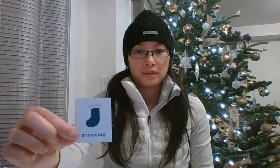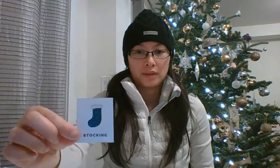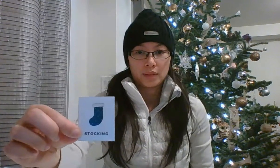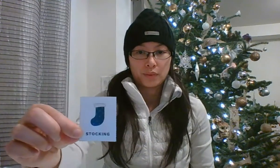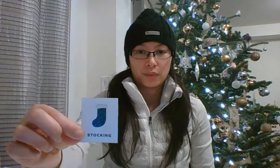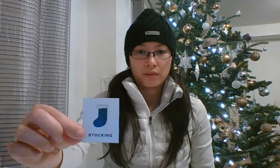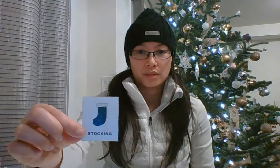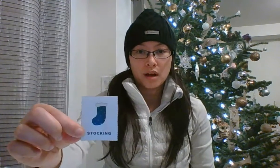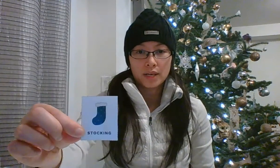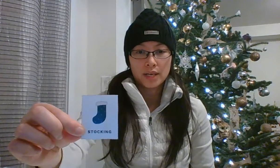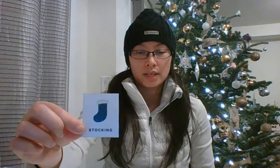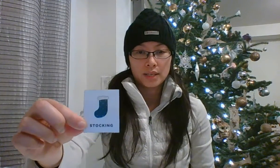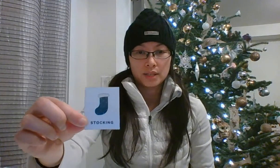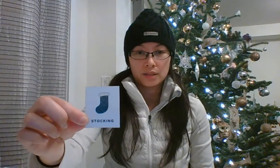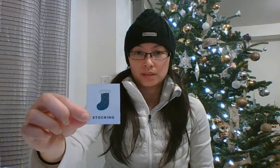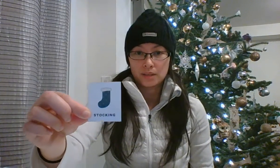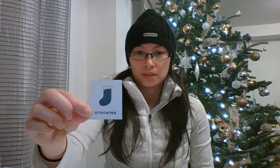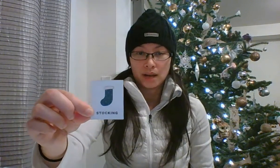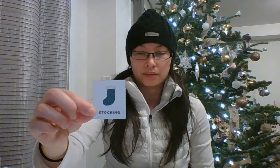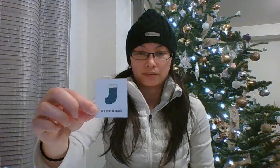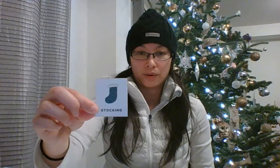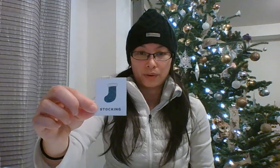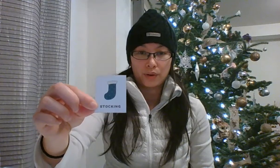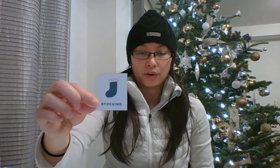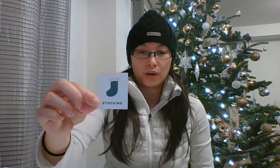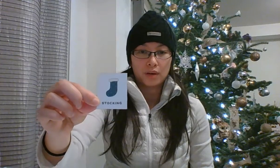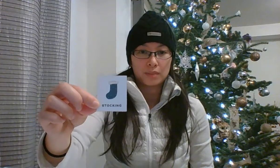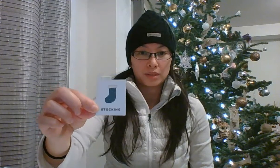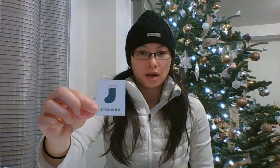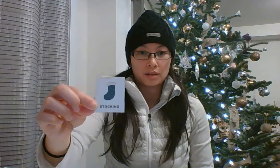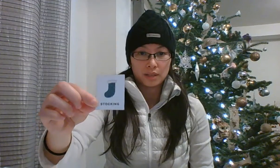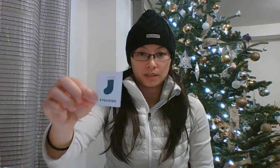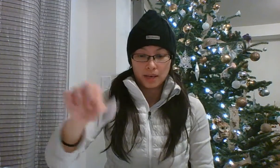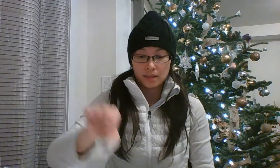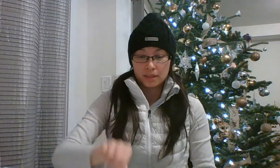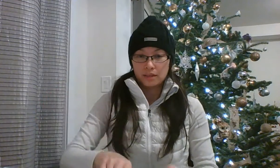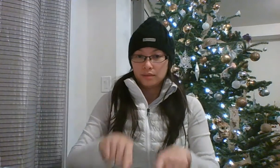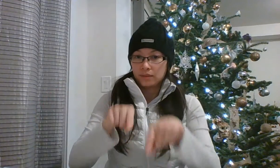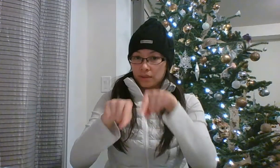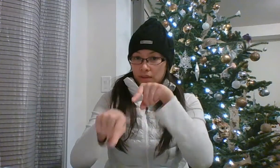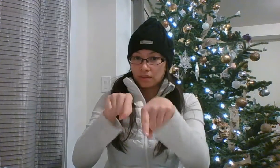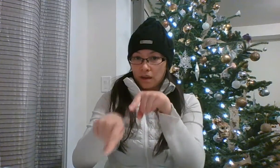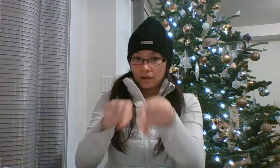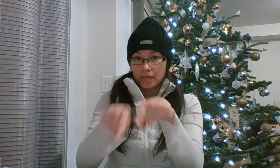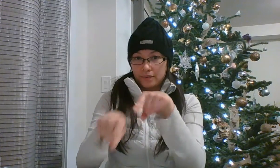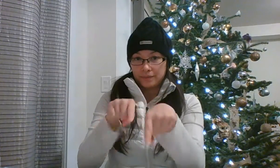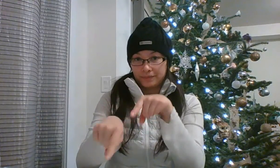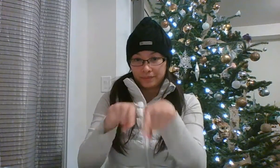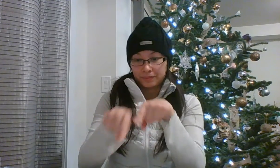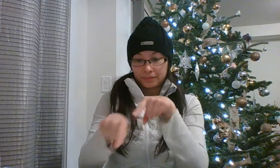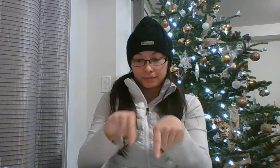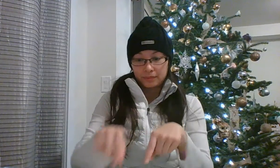Next one we have stocking. It's just the sign for socks in ASL. Stocking.